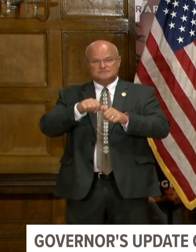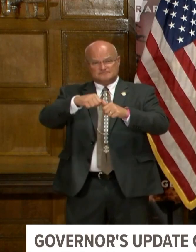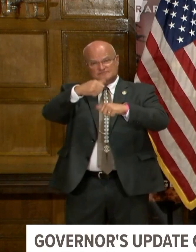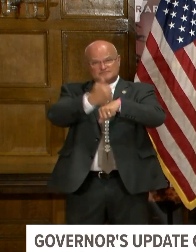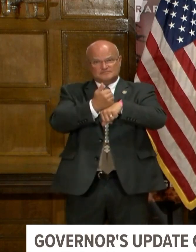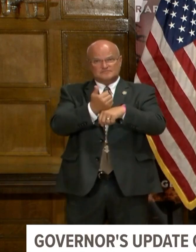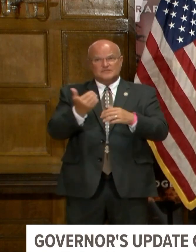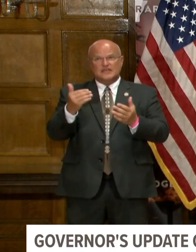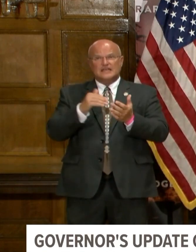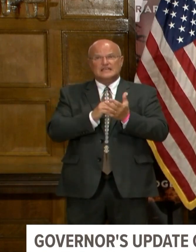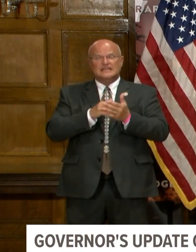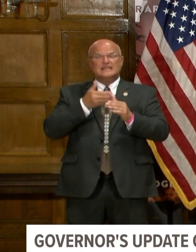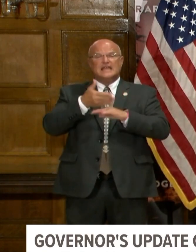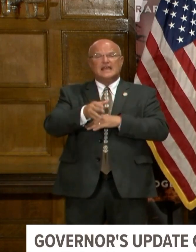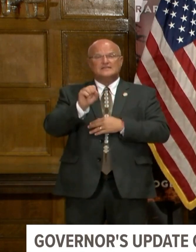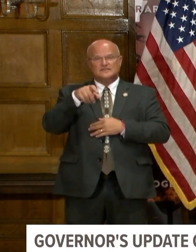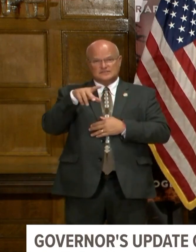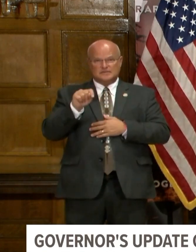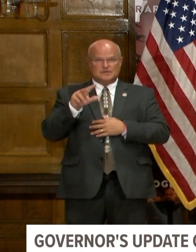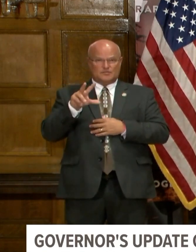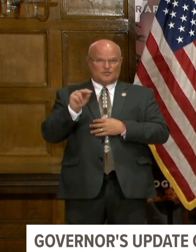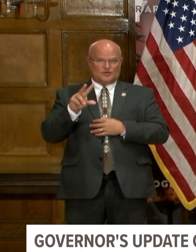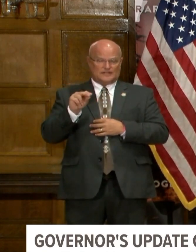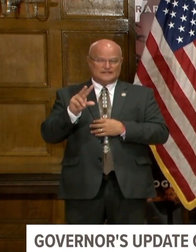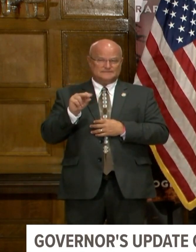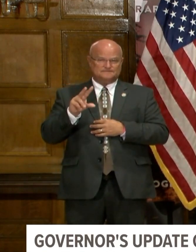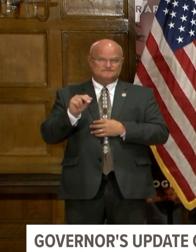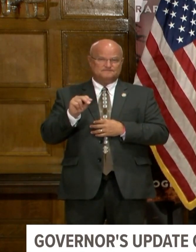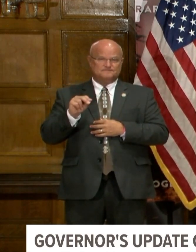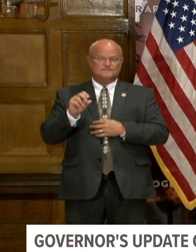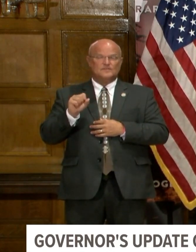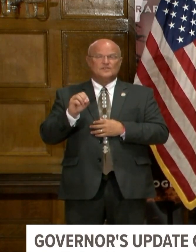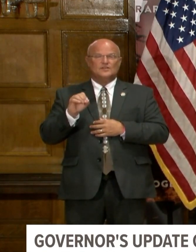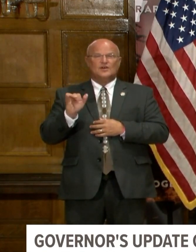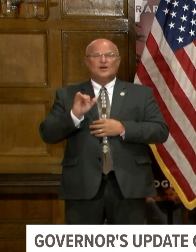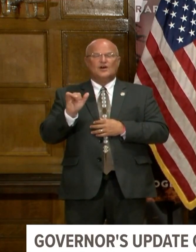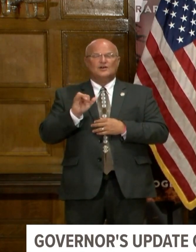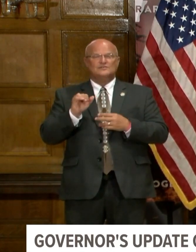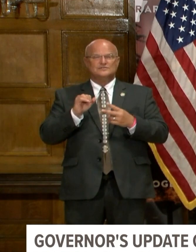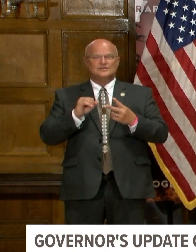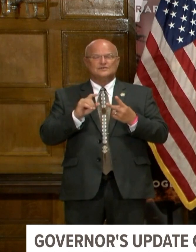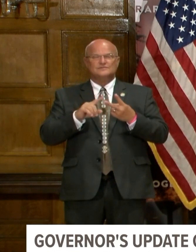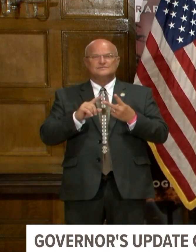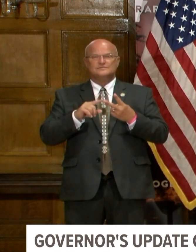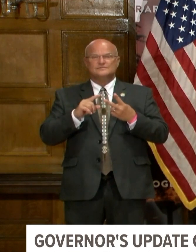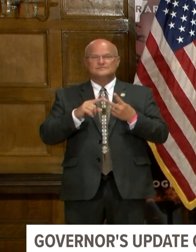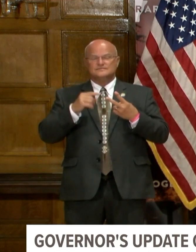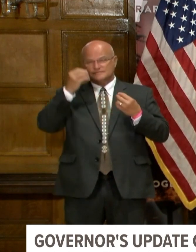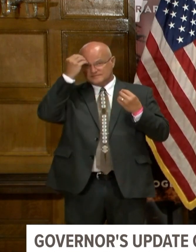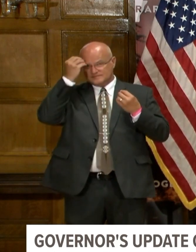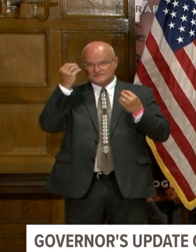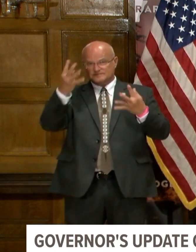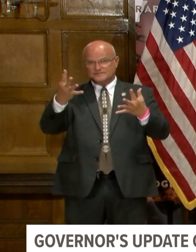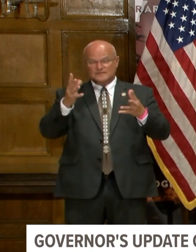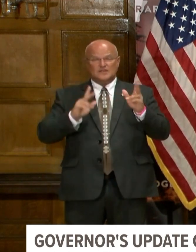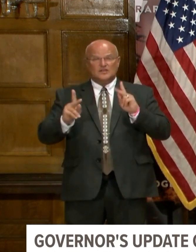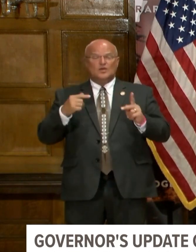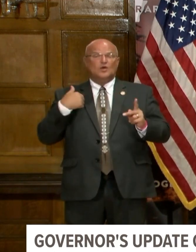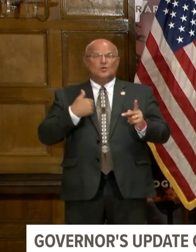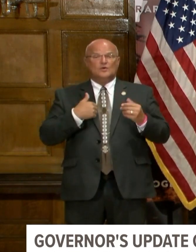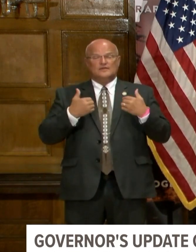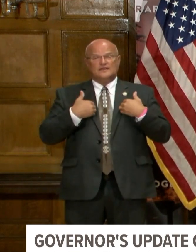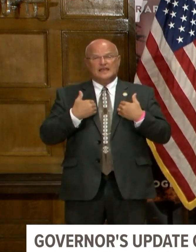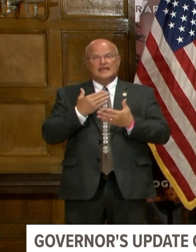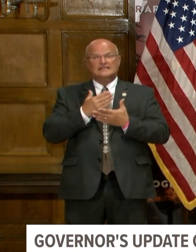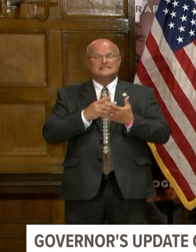effect after September 30th. So we also wanted to alert folks that we've had